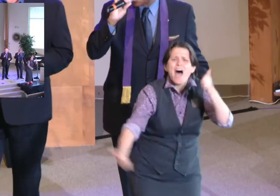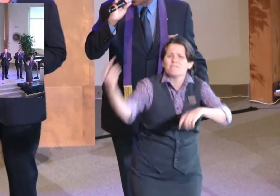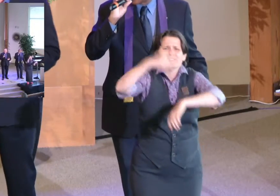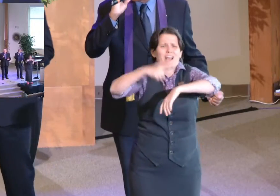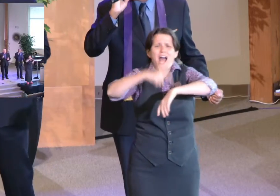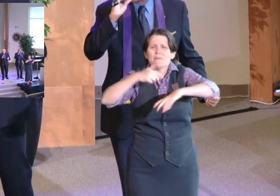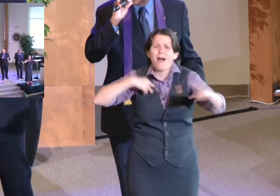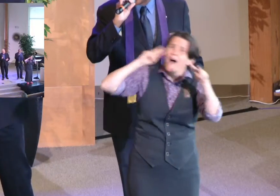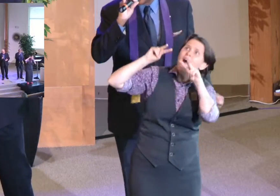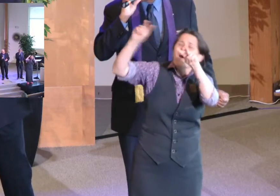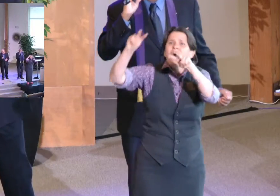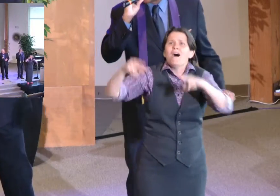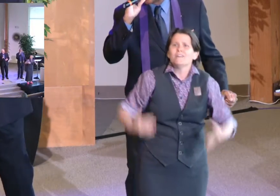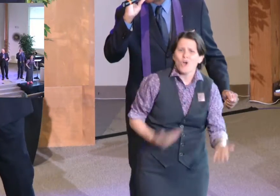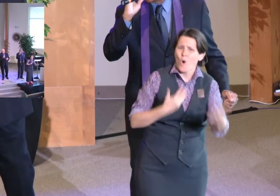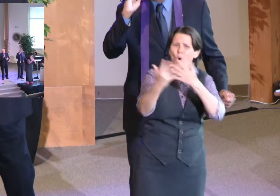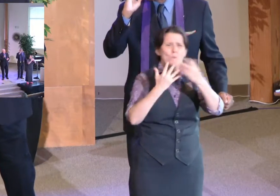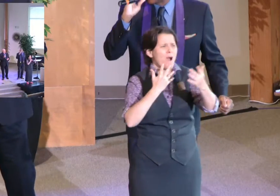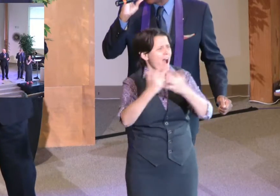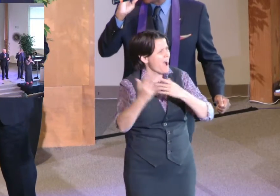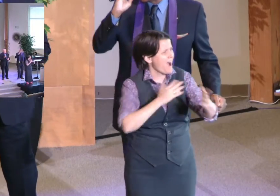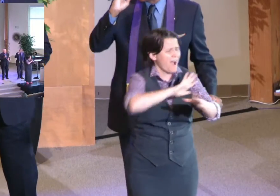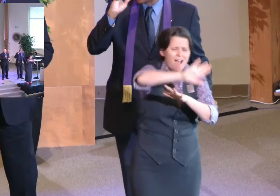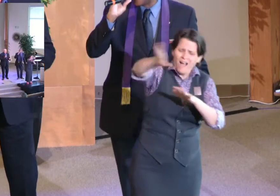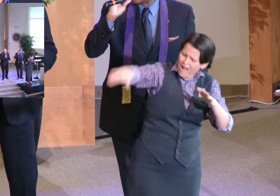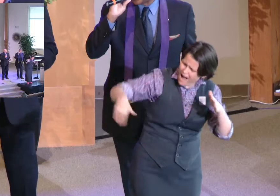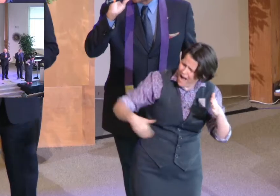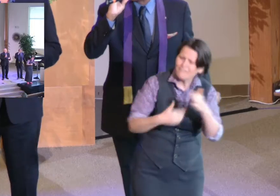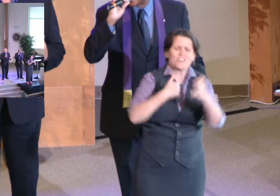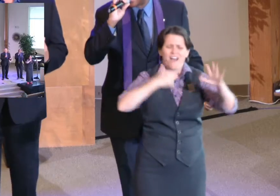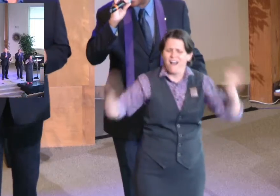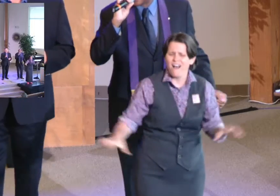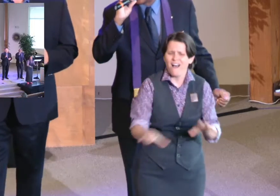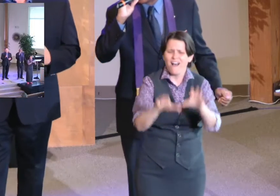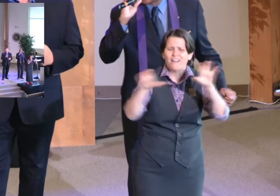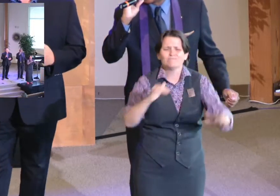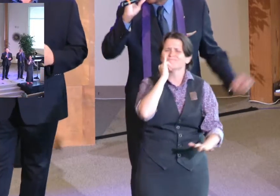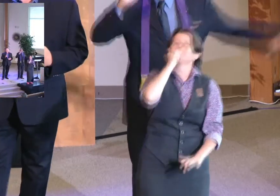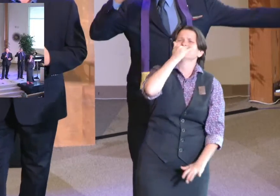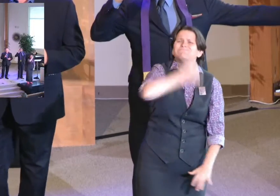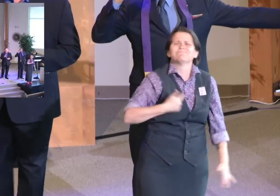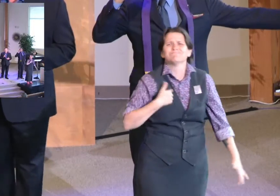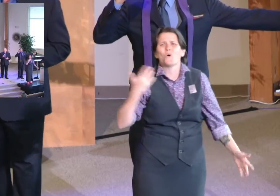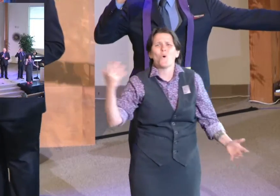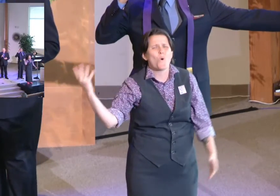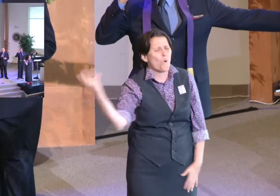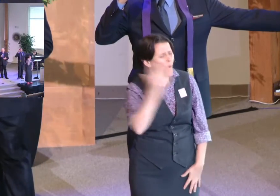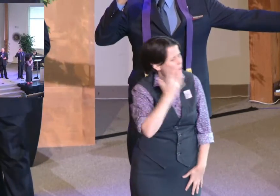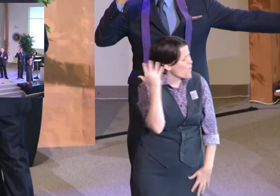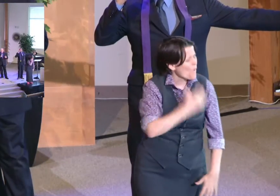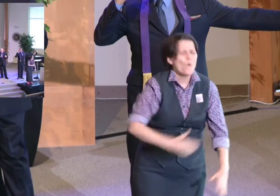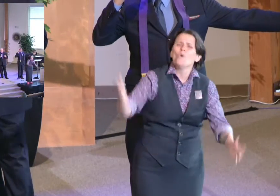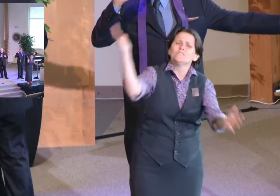In spite of all I've done, I know one thing, I know that. Jesus,